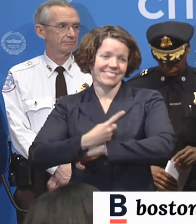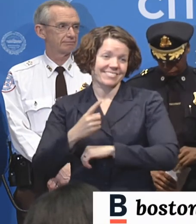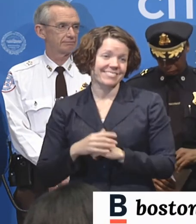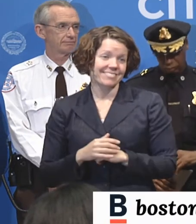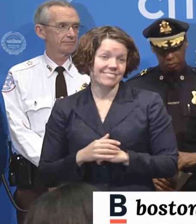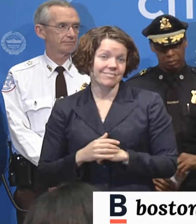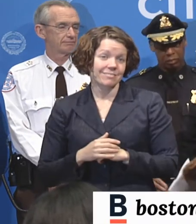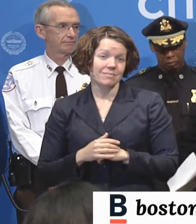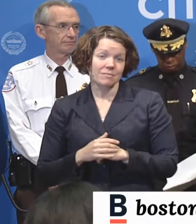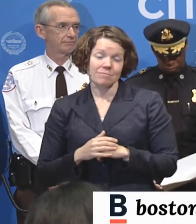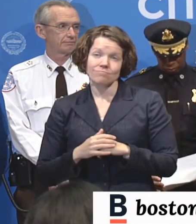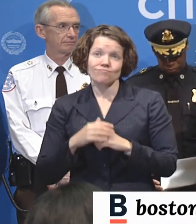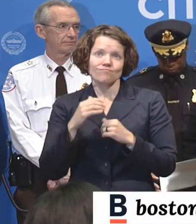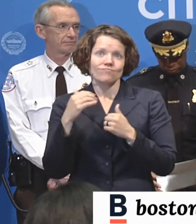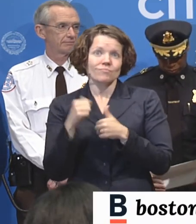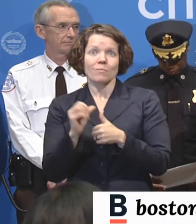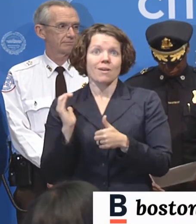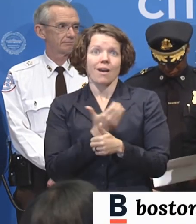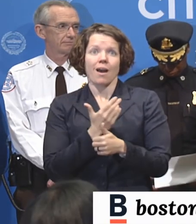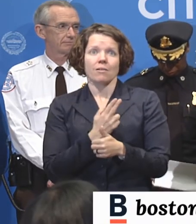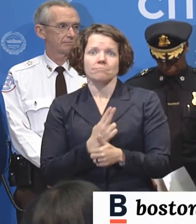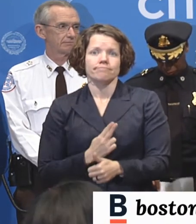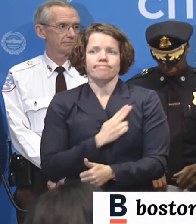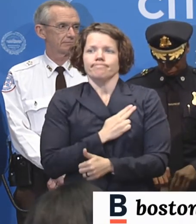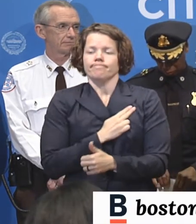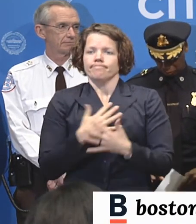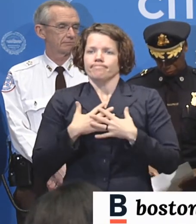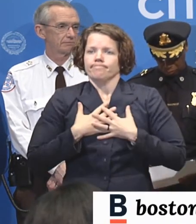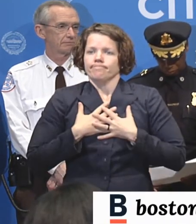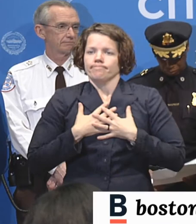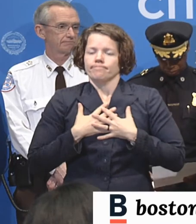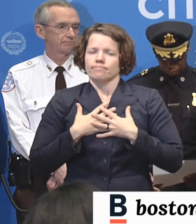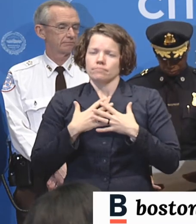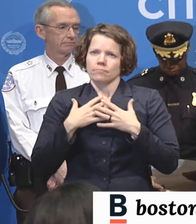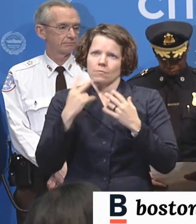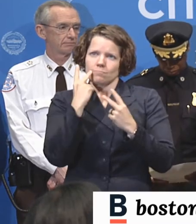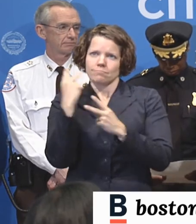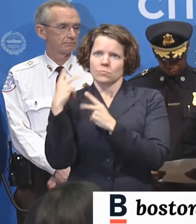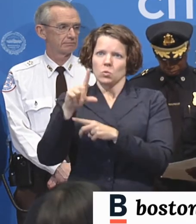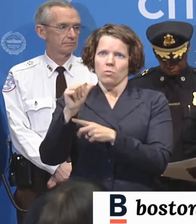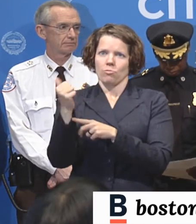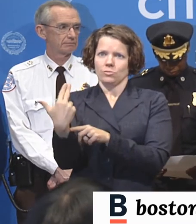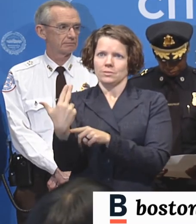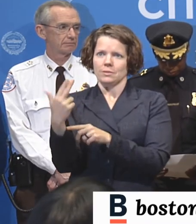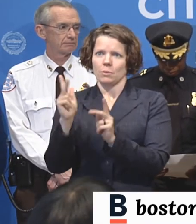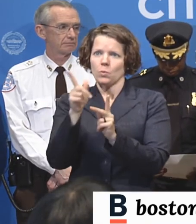heroes that lost their lives. I'm wearing this tie today